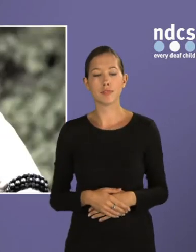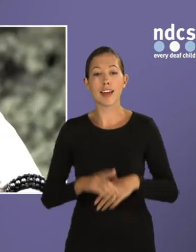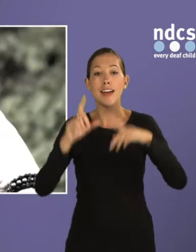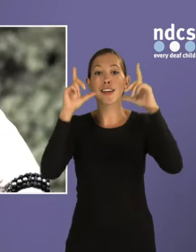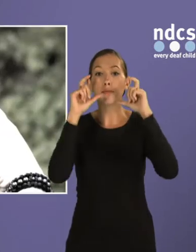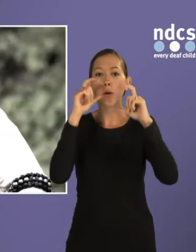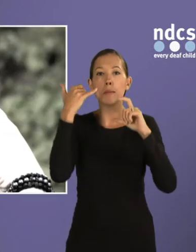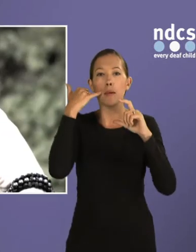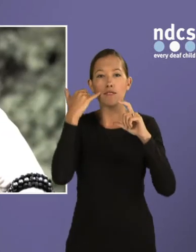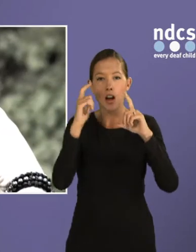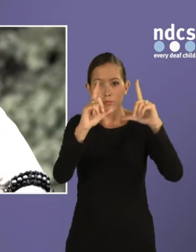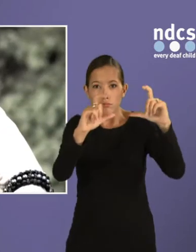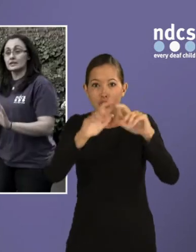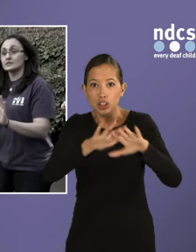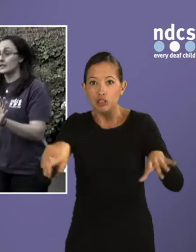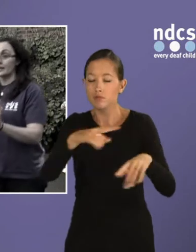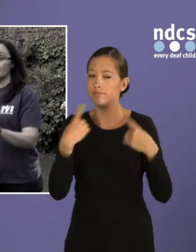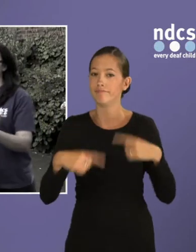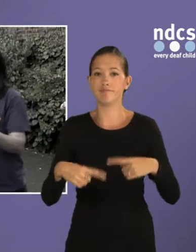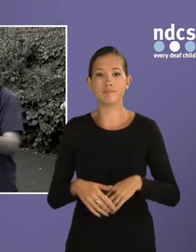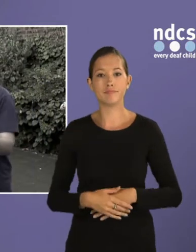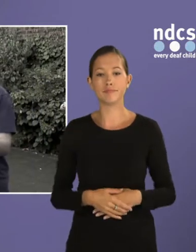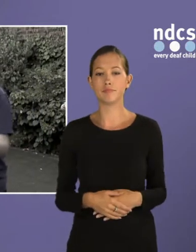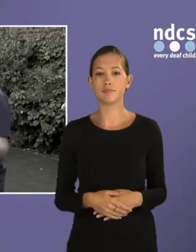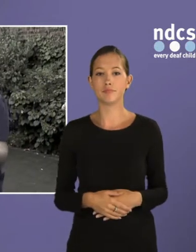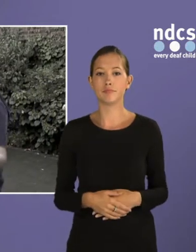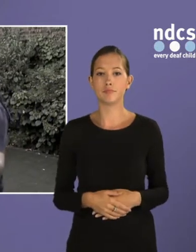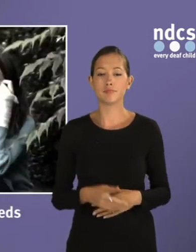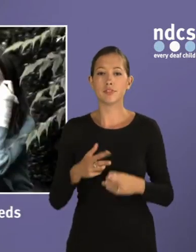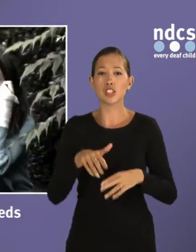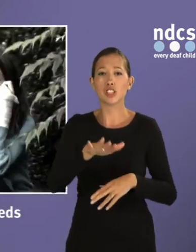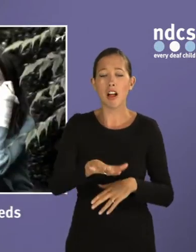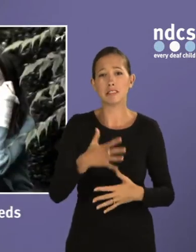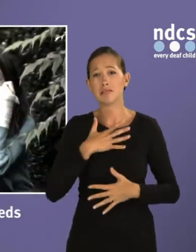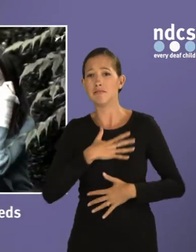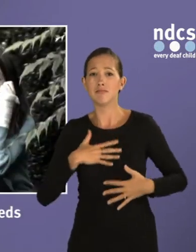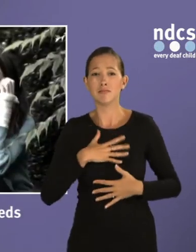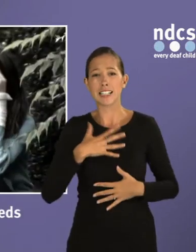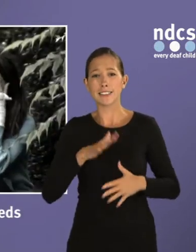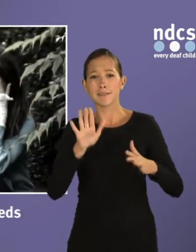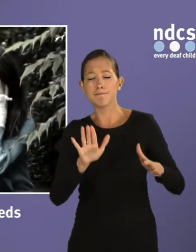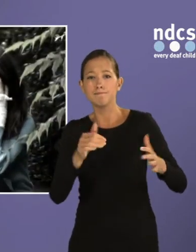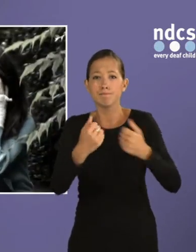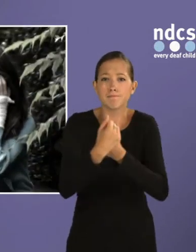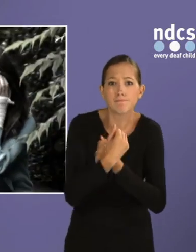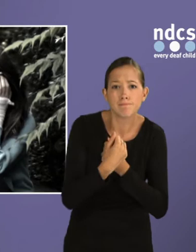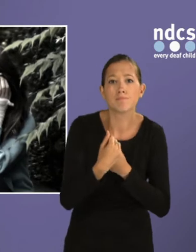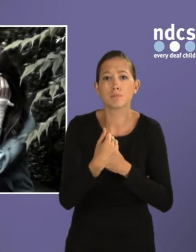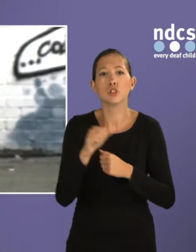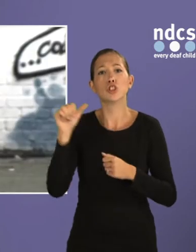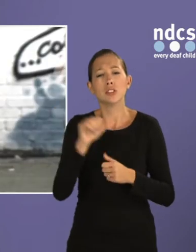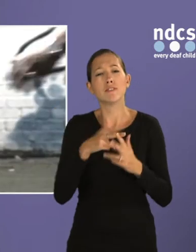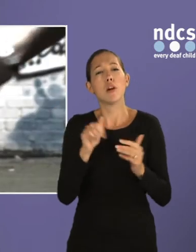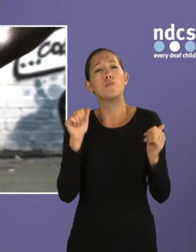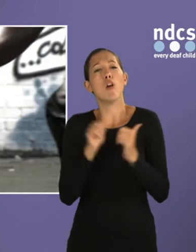Don't take photos of children with cameras or mobile phones. If a distressed child needs physical contact for reassurance or